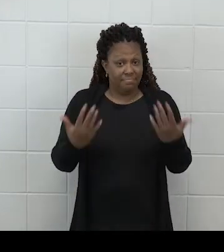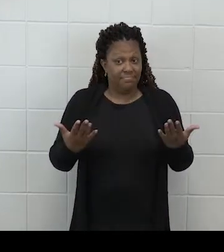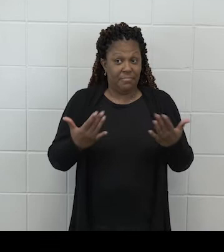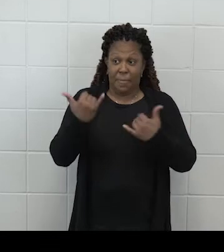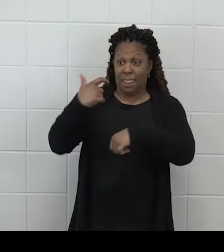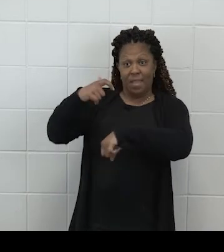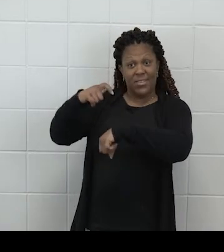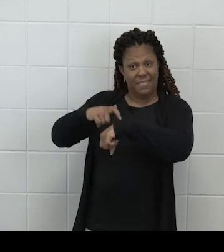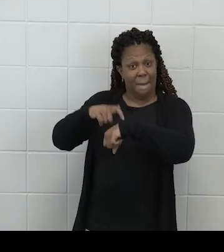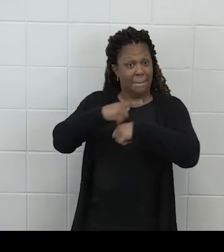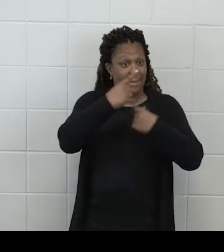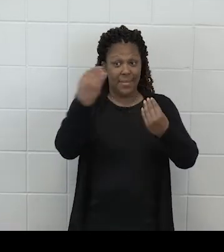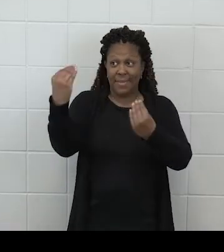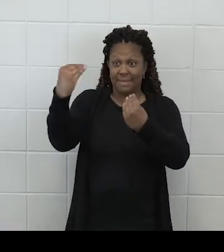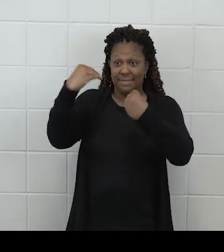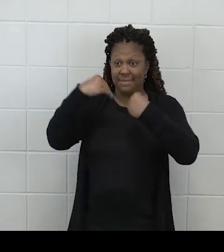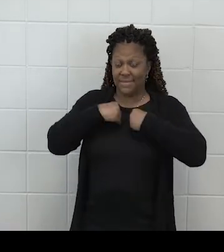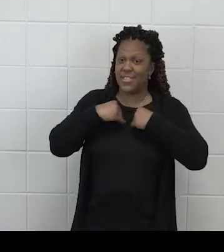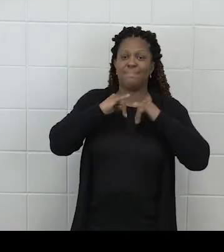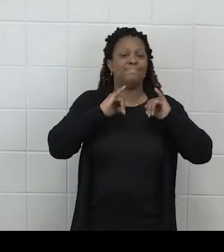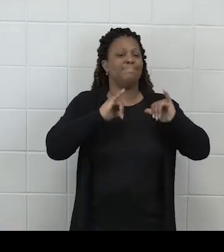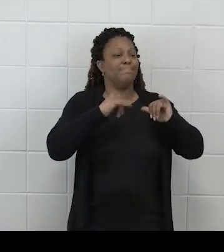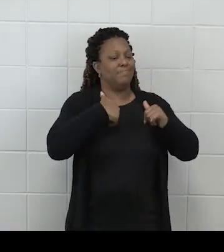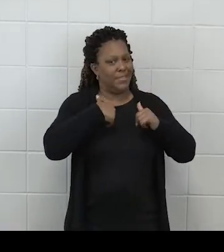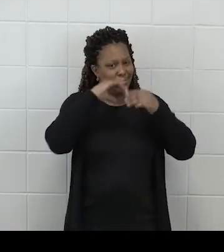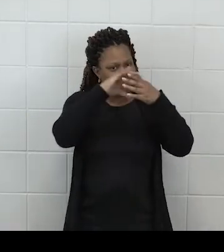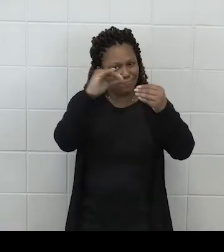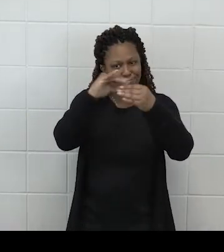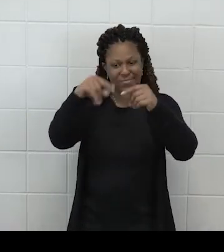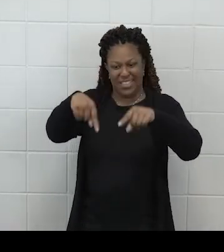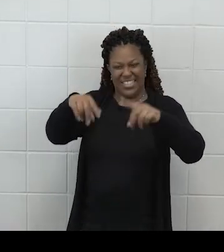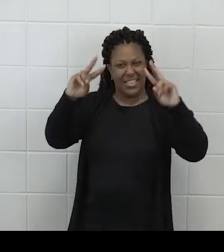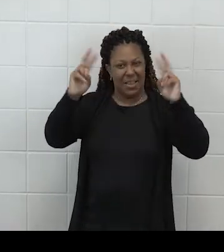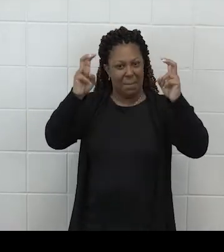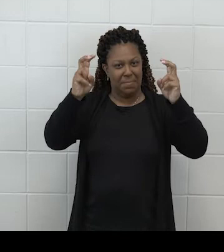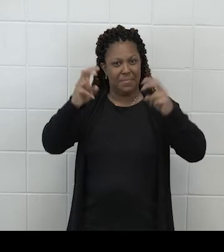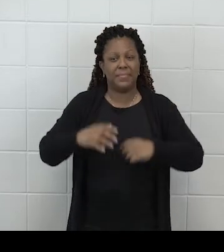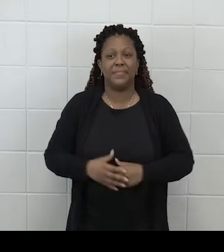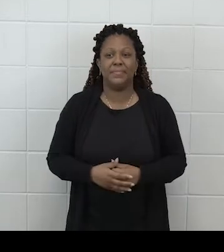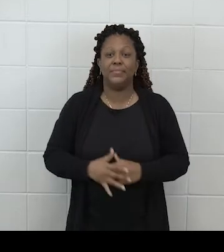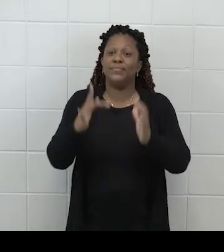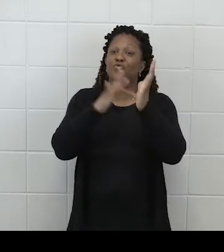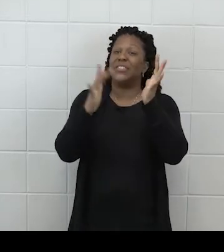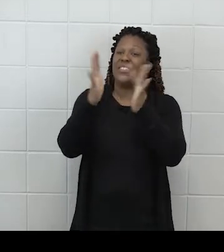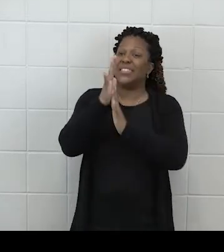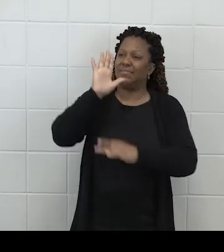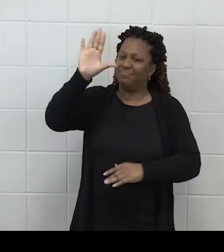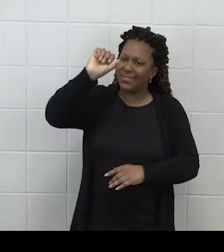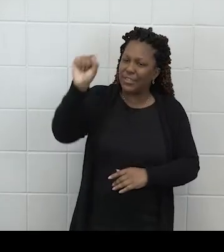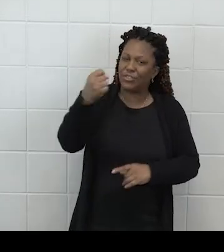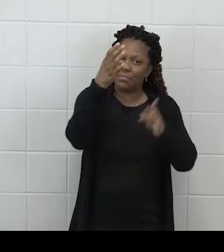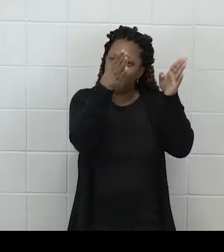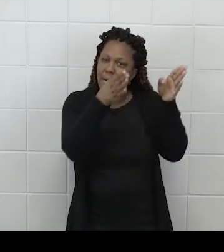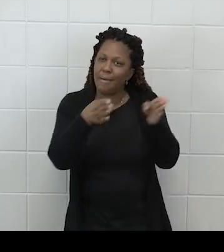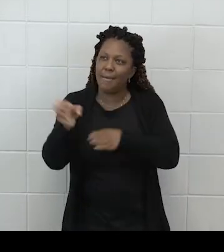to speak to you concerning this sermon title, Jesus's Plan. Jesus's Plan. Let us pray.